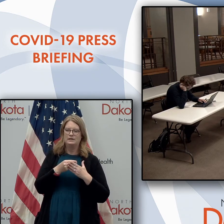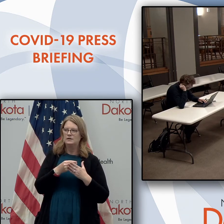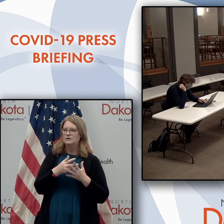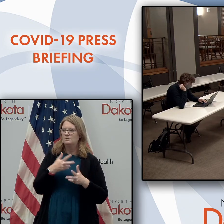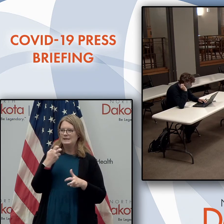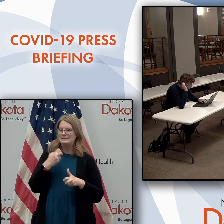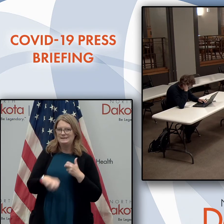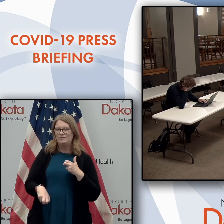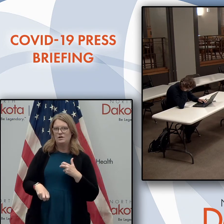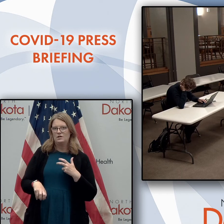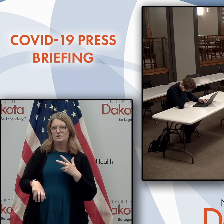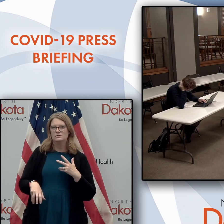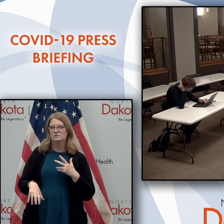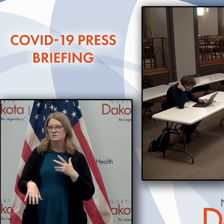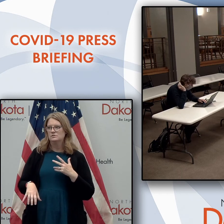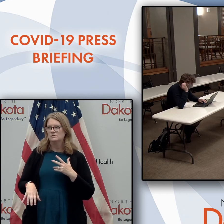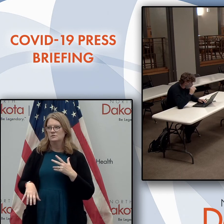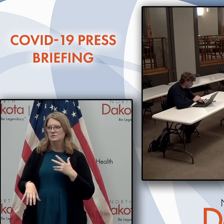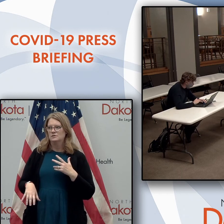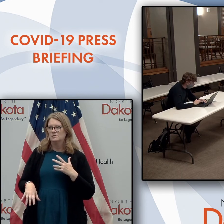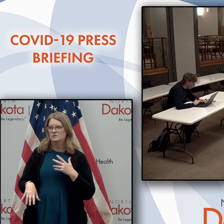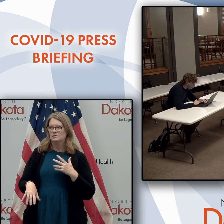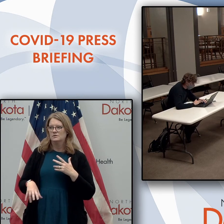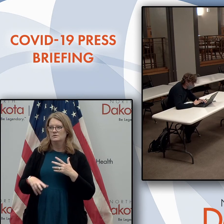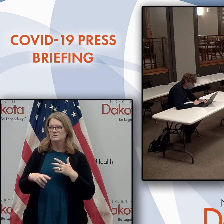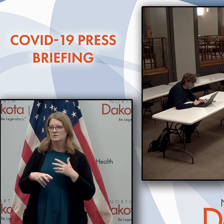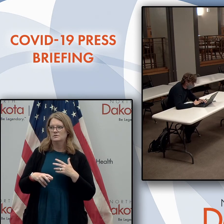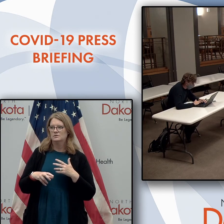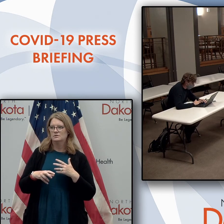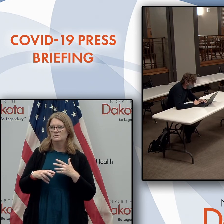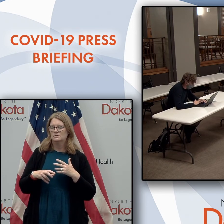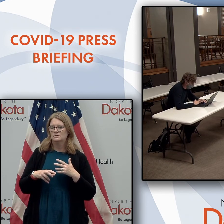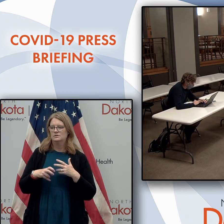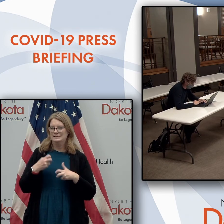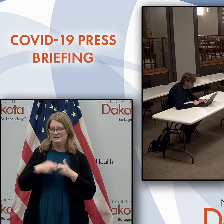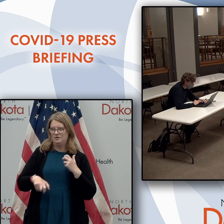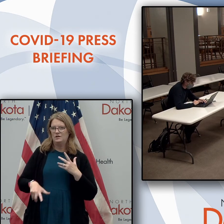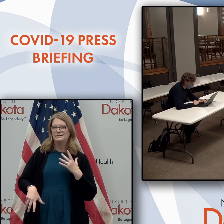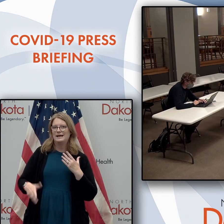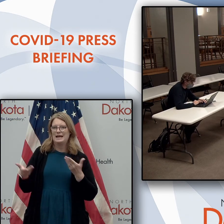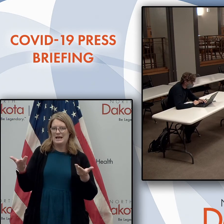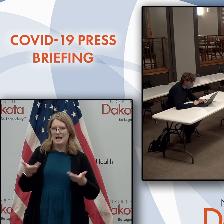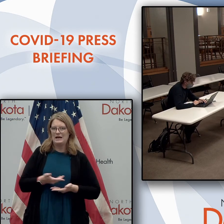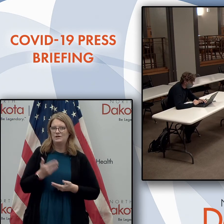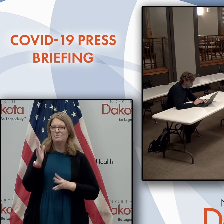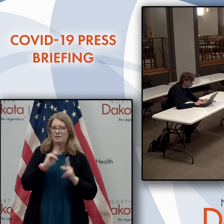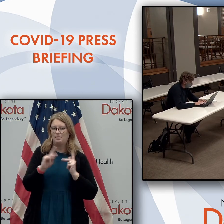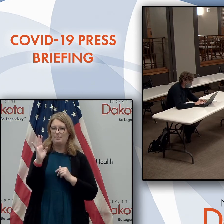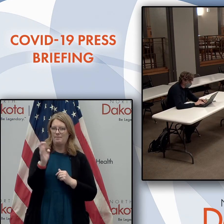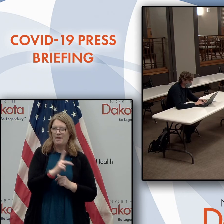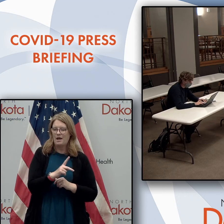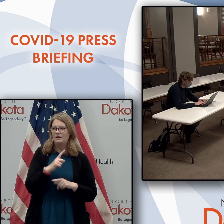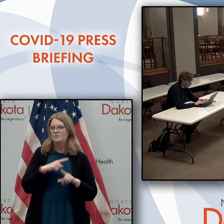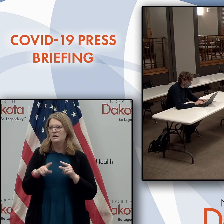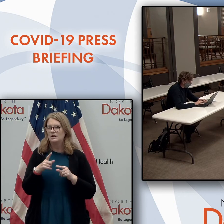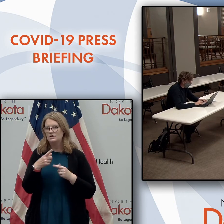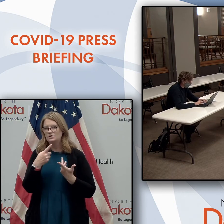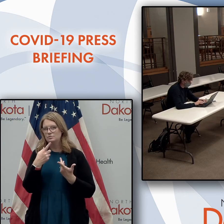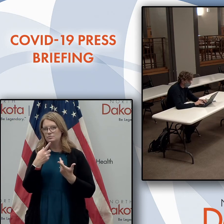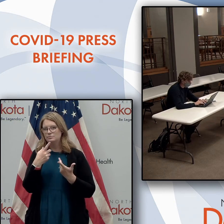hire needed labor. You were critical of the policy, citing what the hourly rate would be with the bonus. Isn't